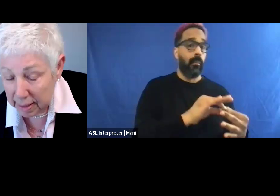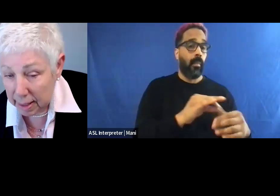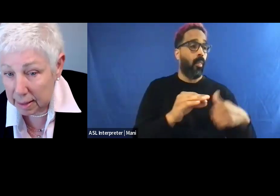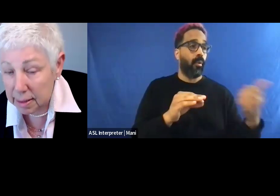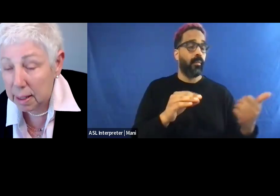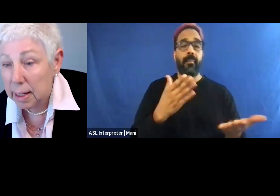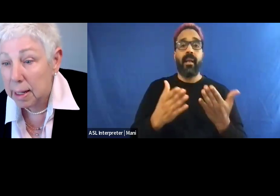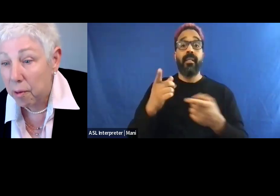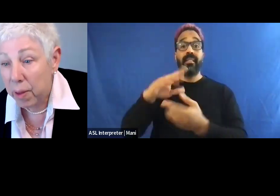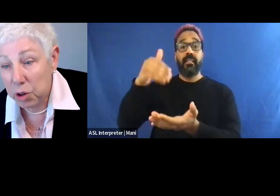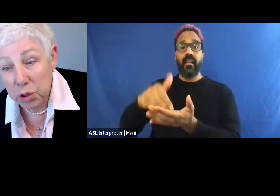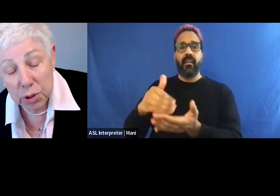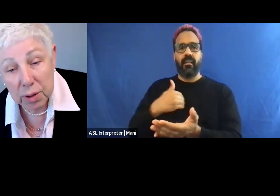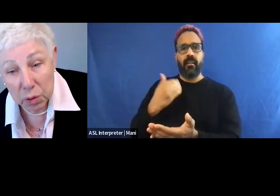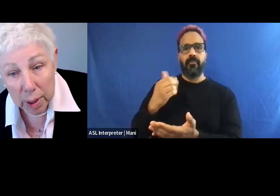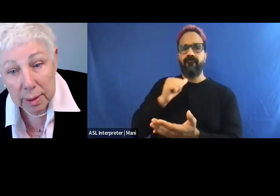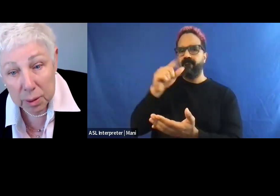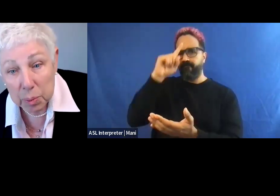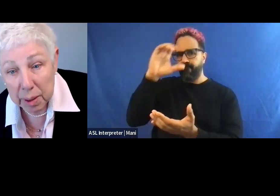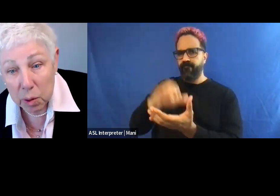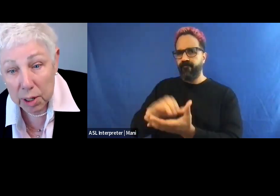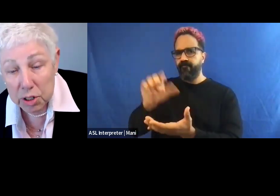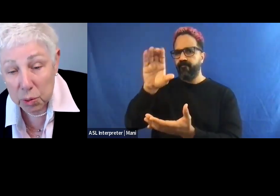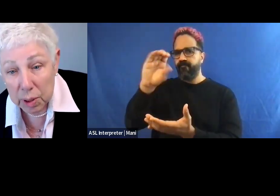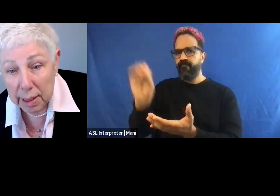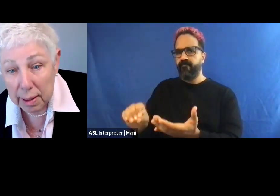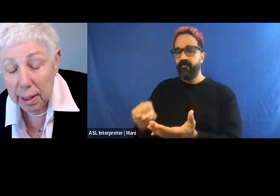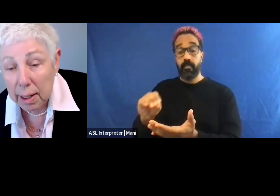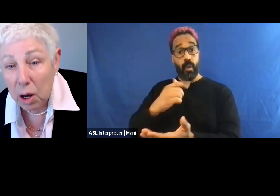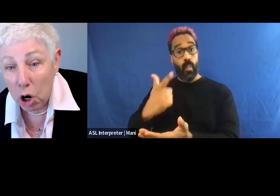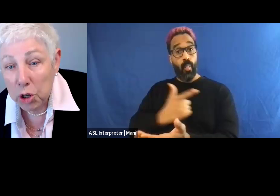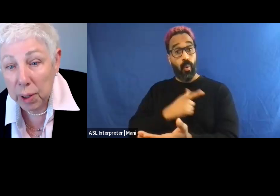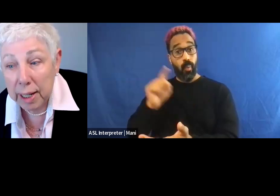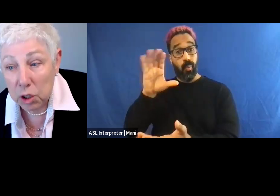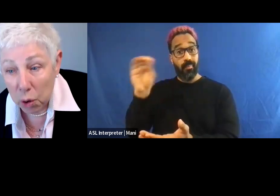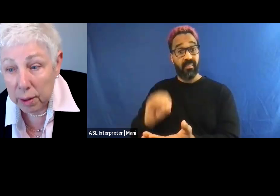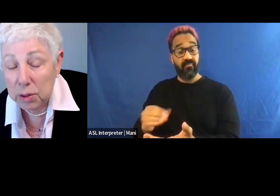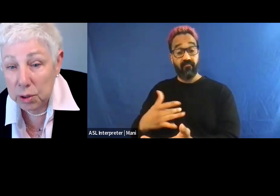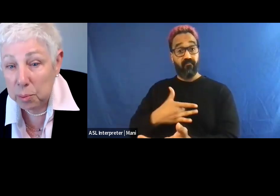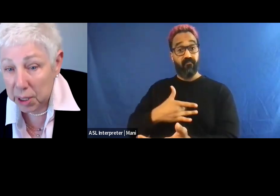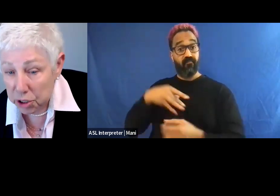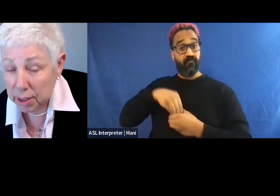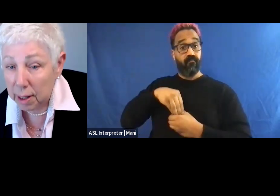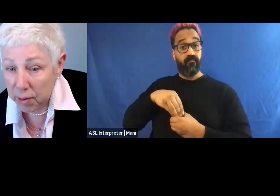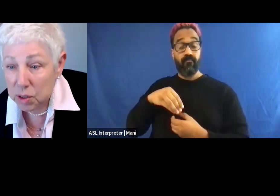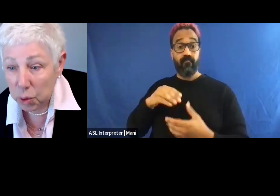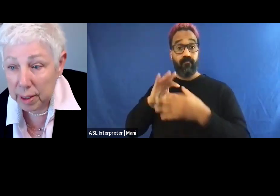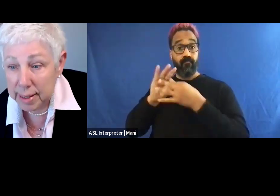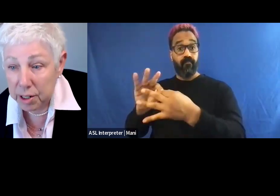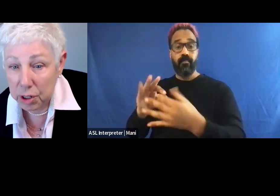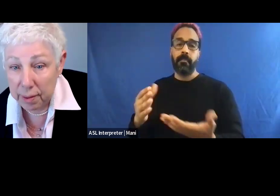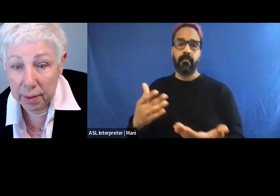believes in and does, then your duty of loyalty would be in question, wouldn't it? are you really loyal to the mission of